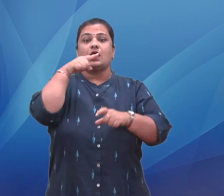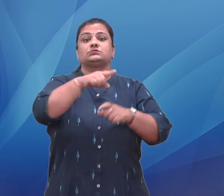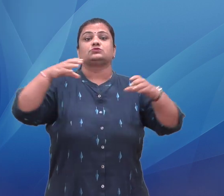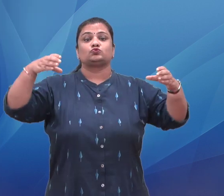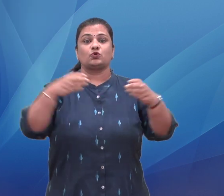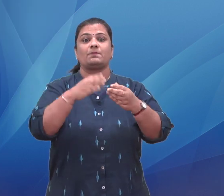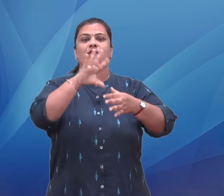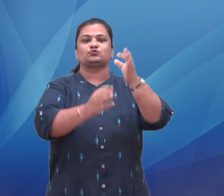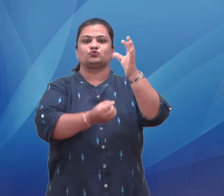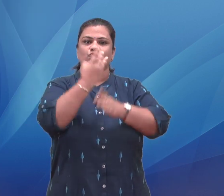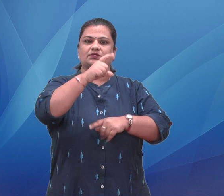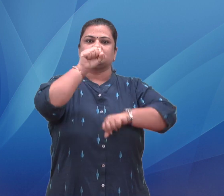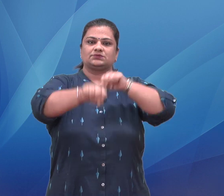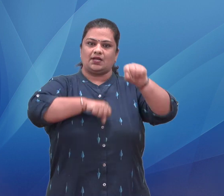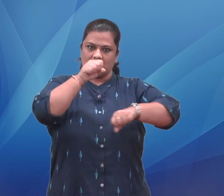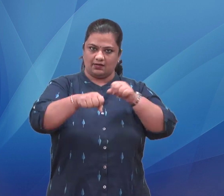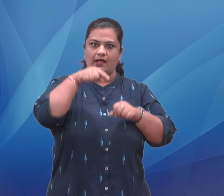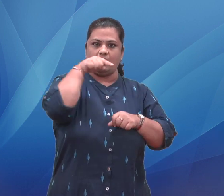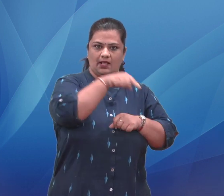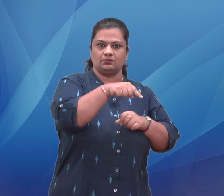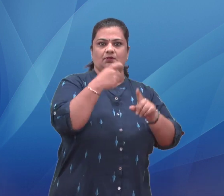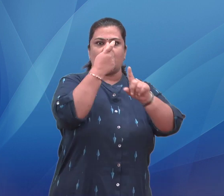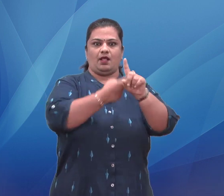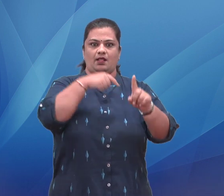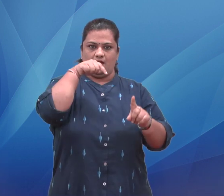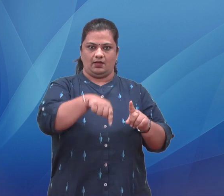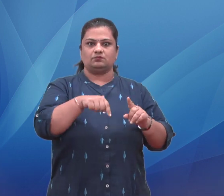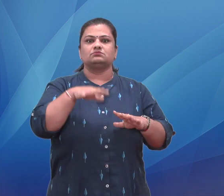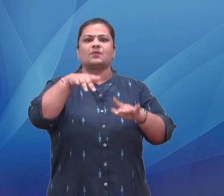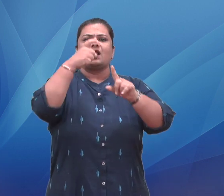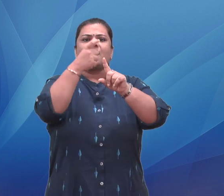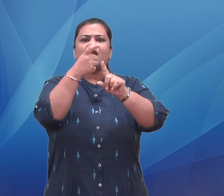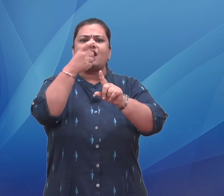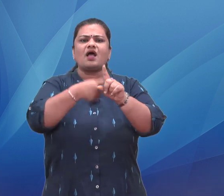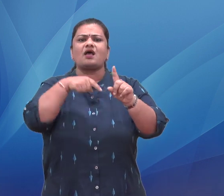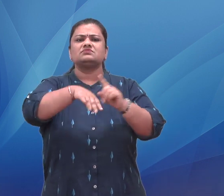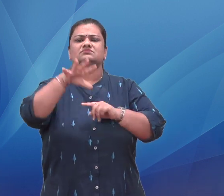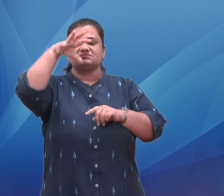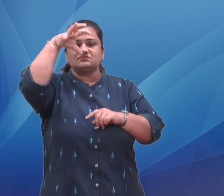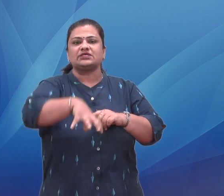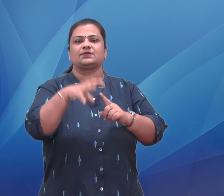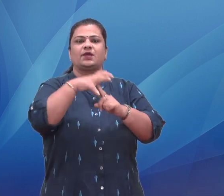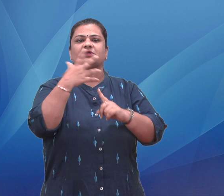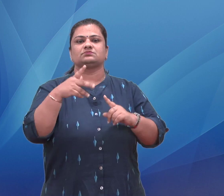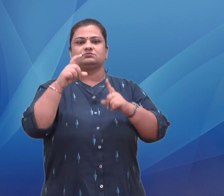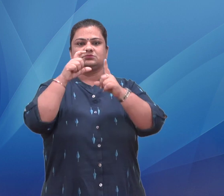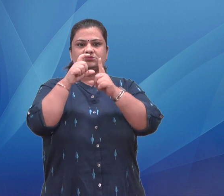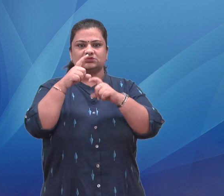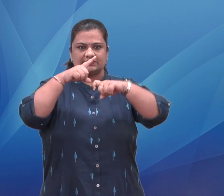trip. Both women and men above the age of 15 years can participate, and selected 20 people will be given the opportunity